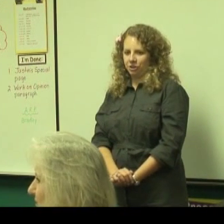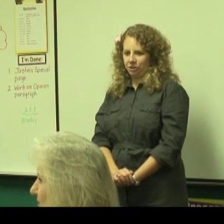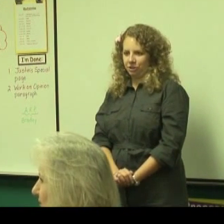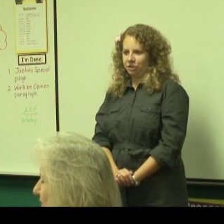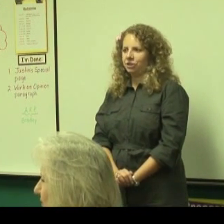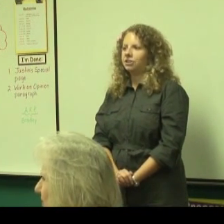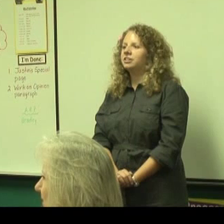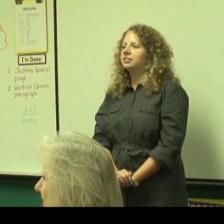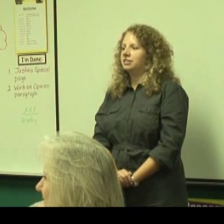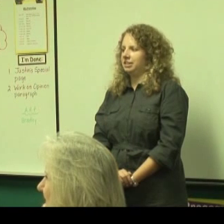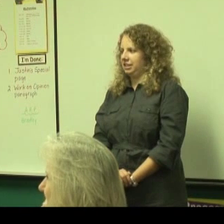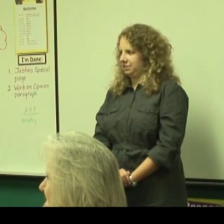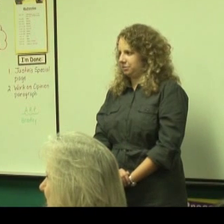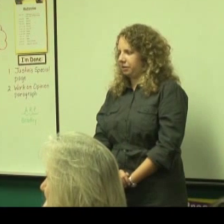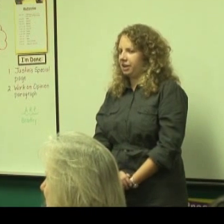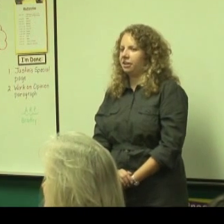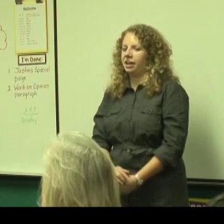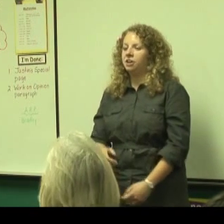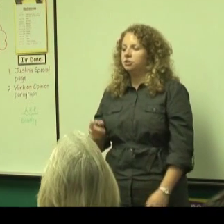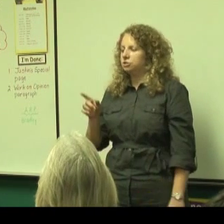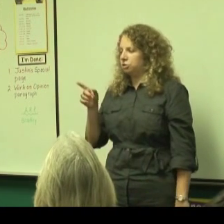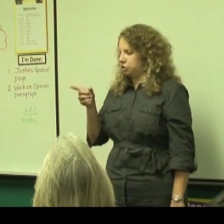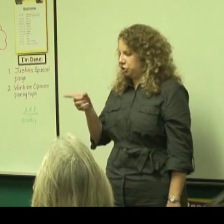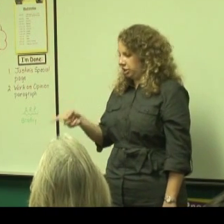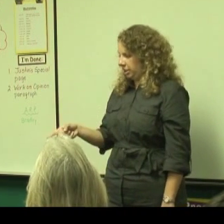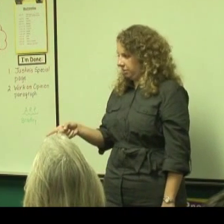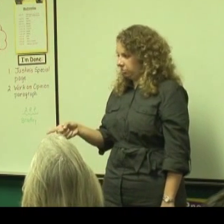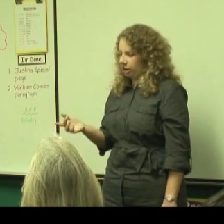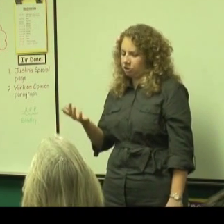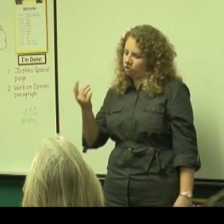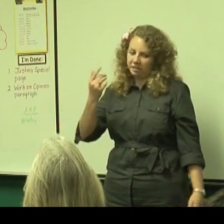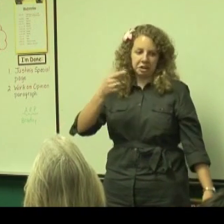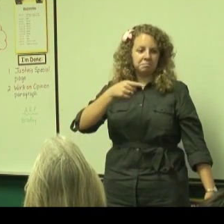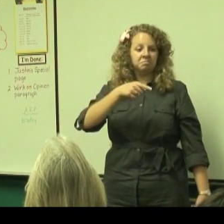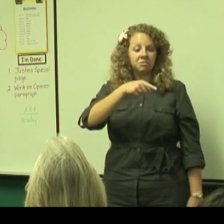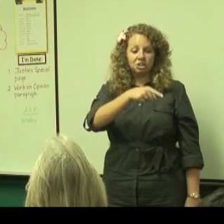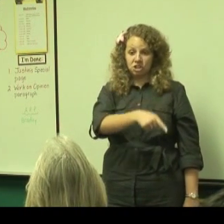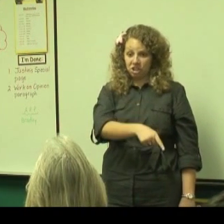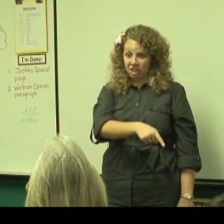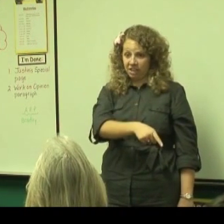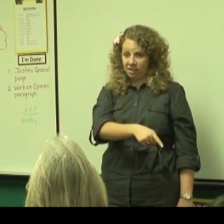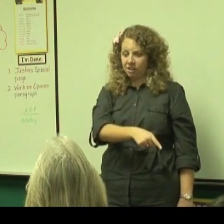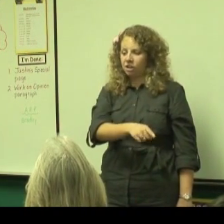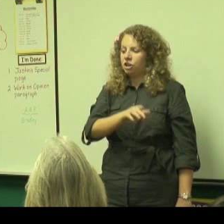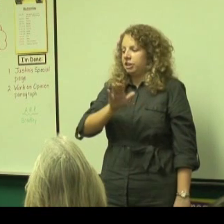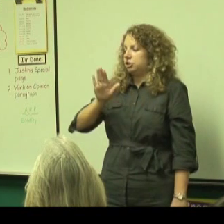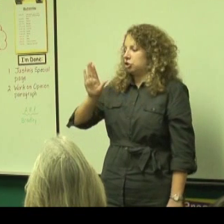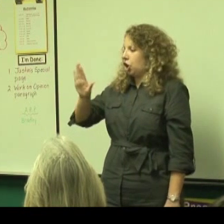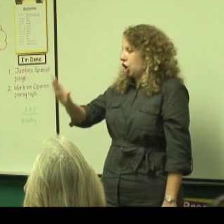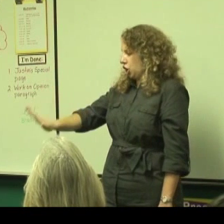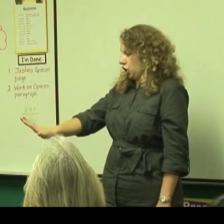is her. Right, okay. So she, or I could do over here. She is